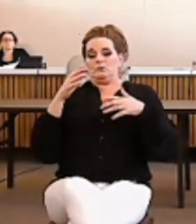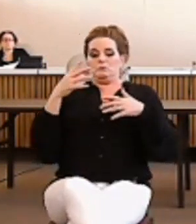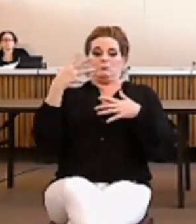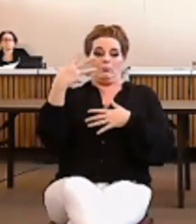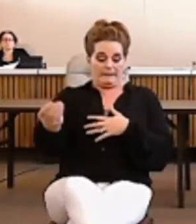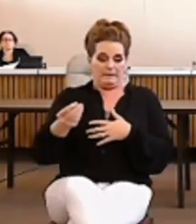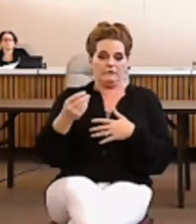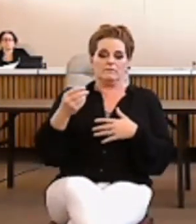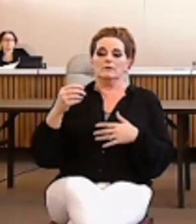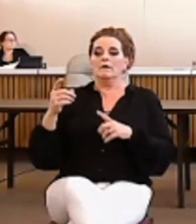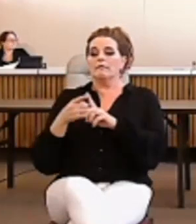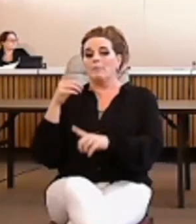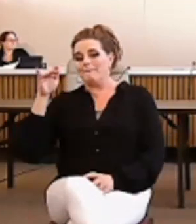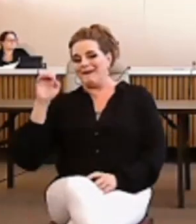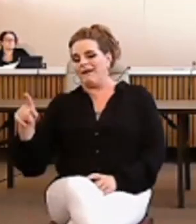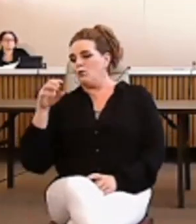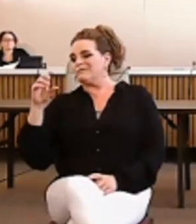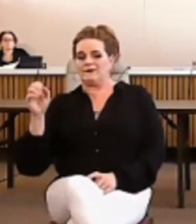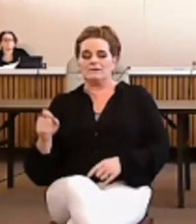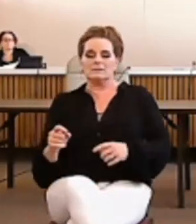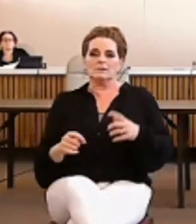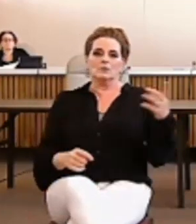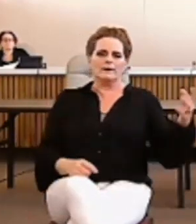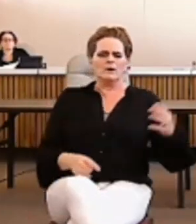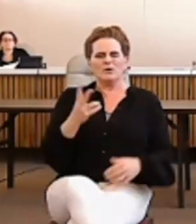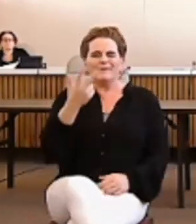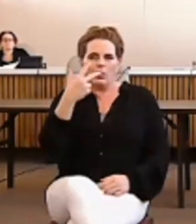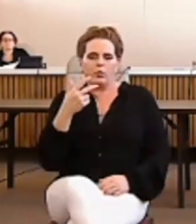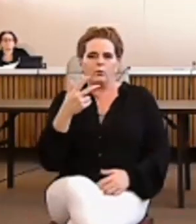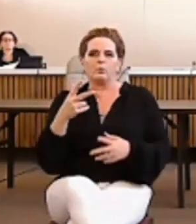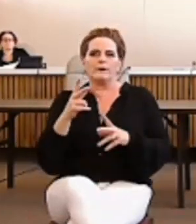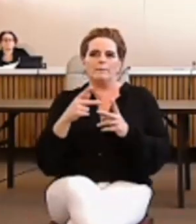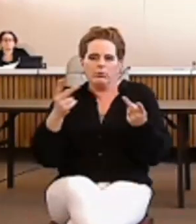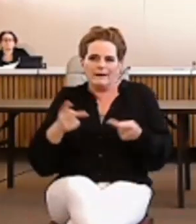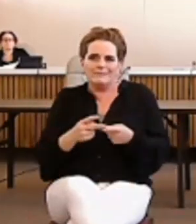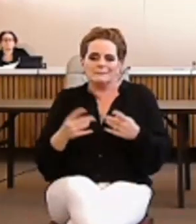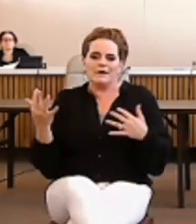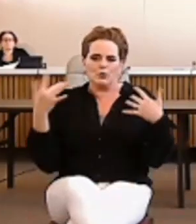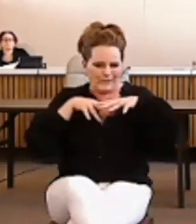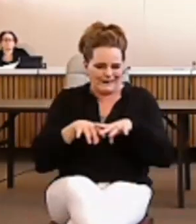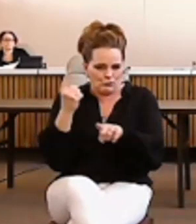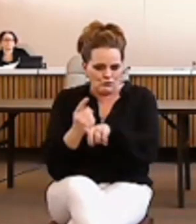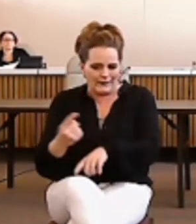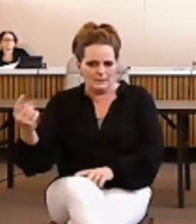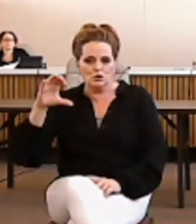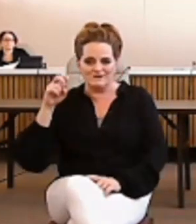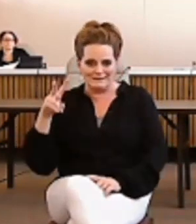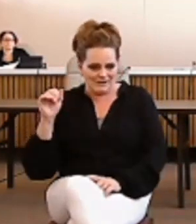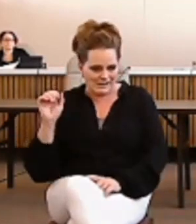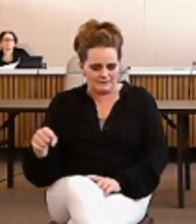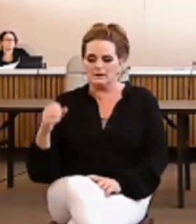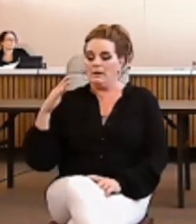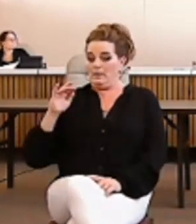bank. Okay, but you've got three places feeding in there, don't you? CVS, the bank, and then